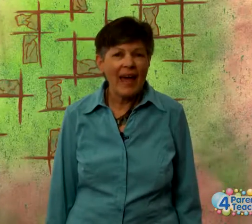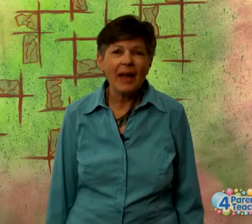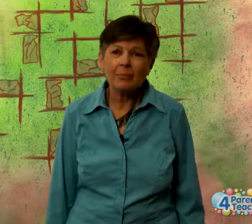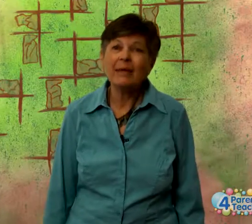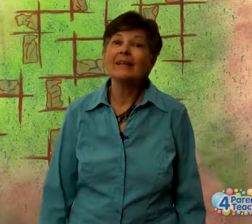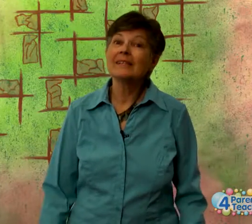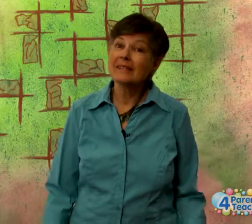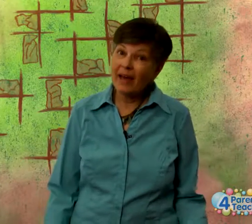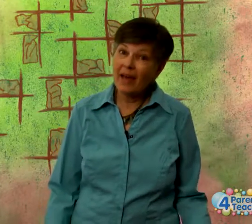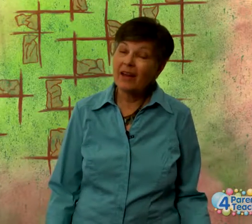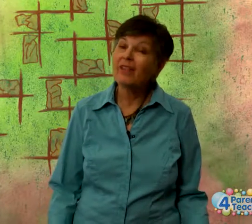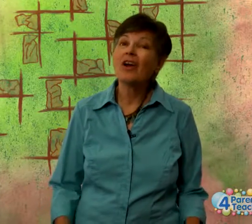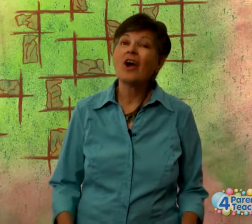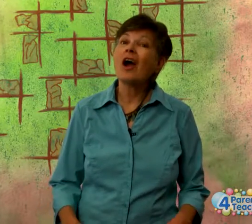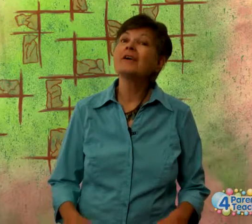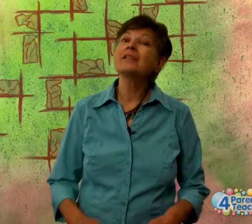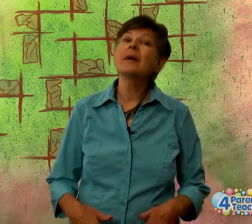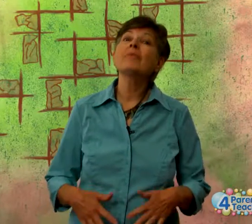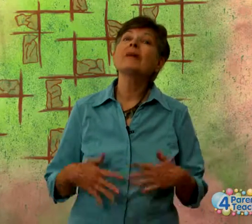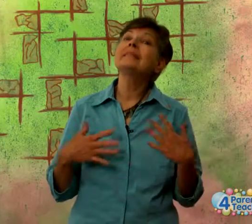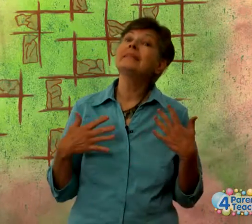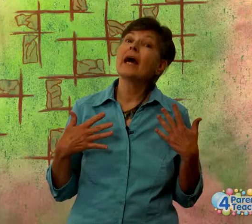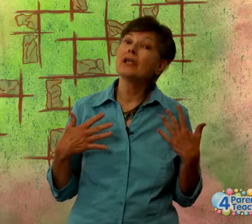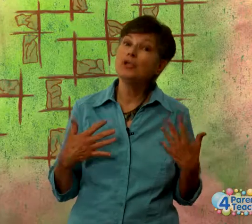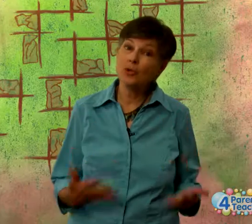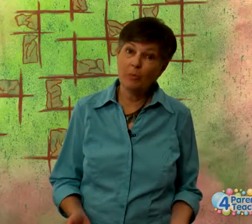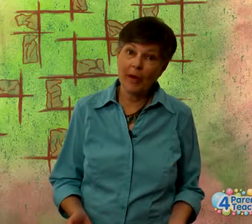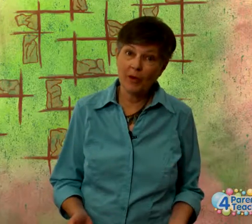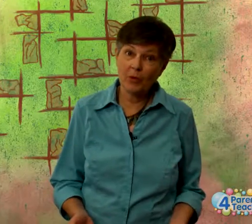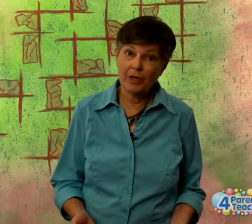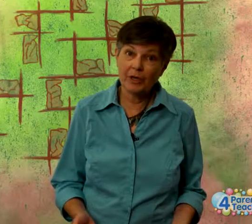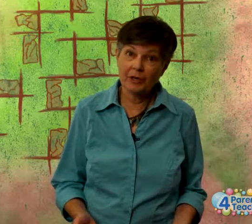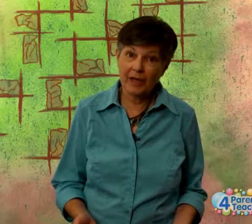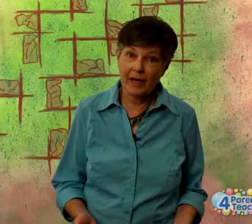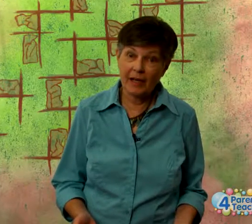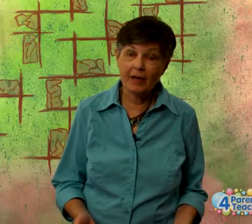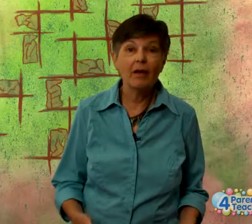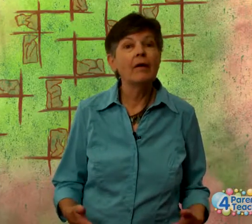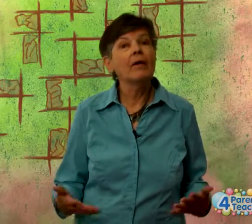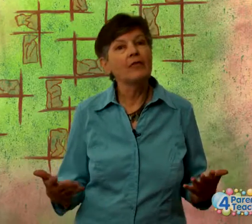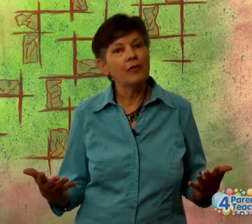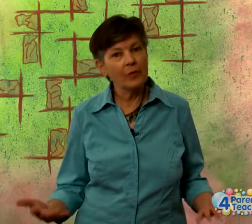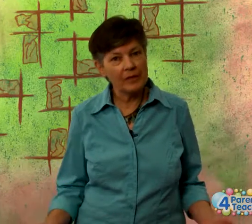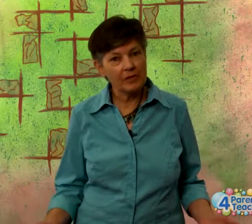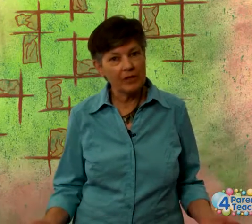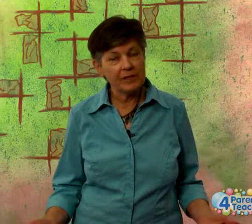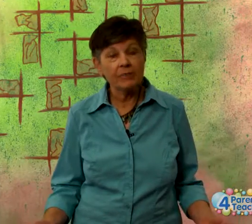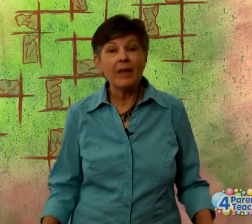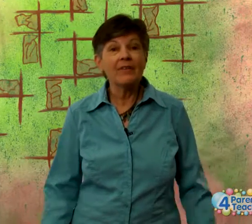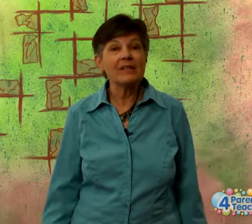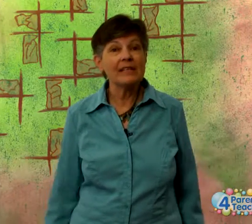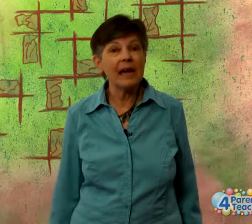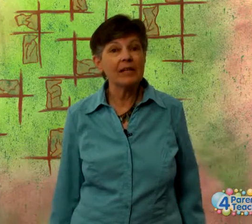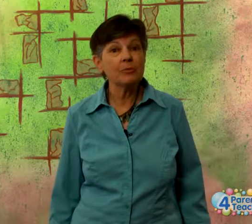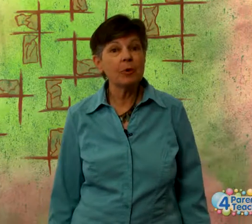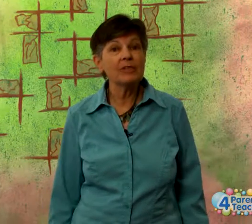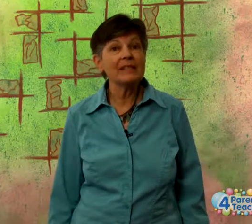That being said, there are some things that do matter when you're signing. For instance, if a sign is supposed to